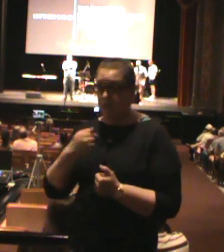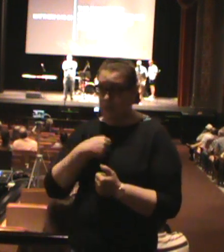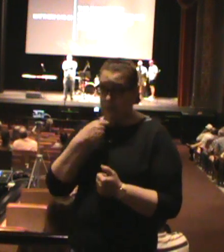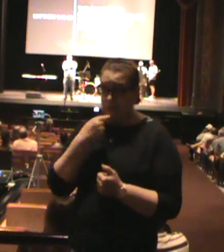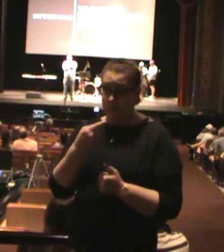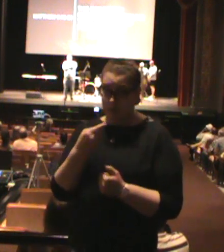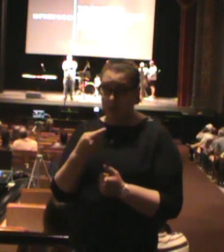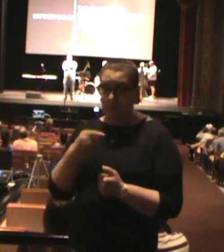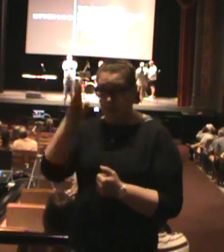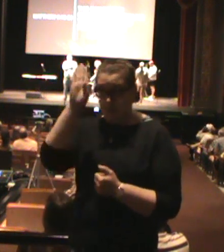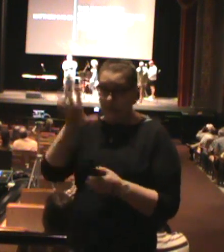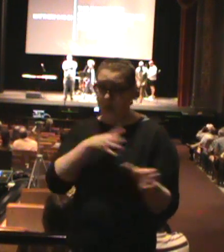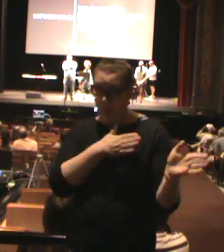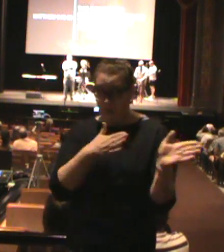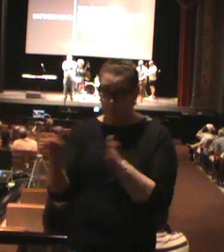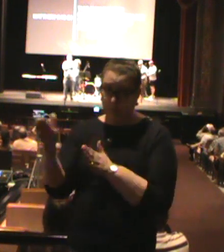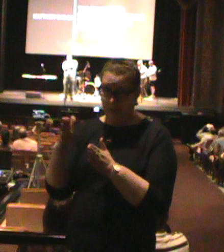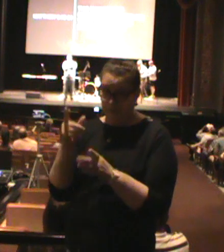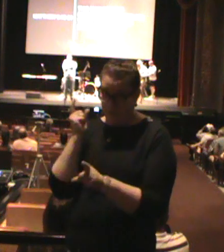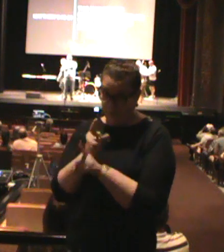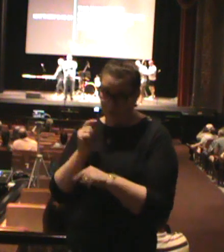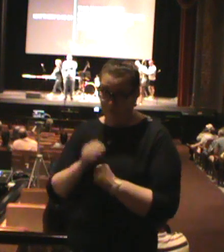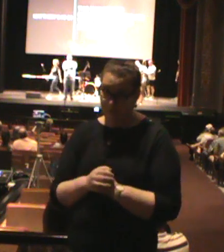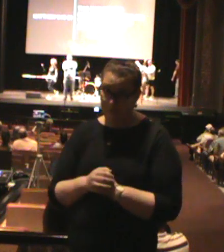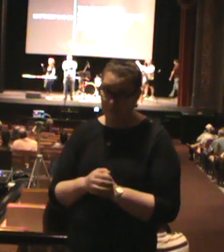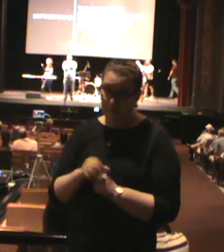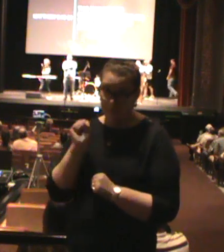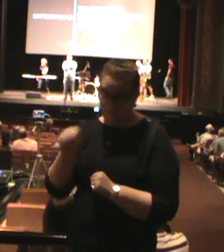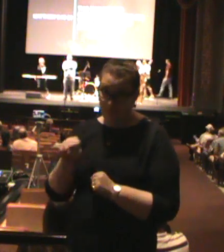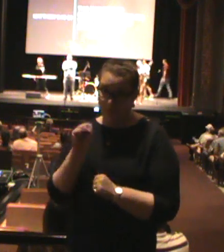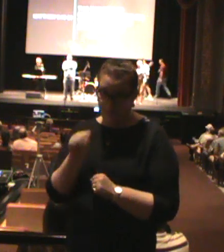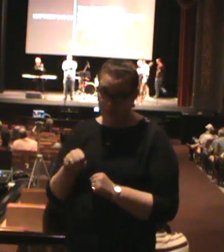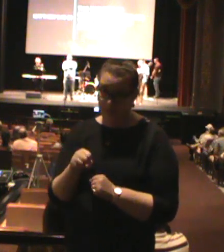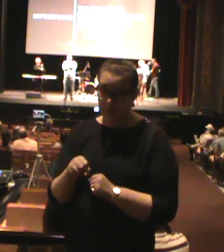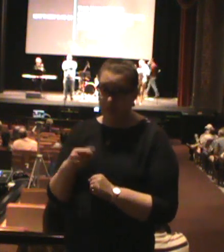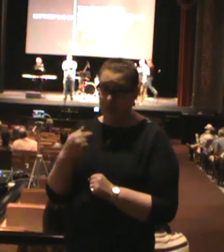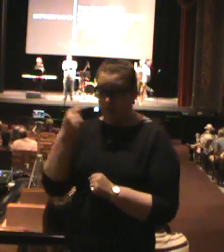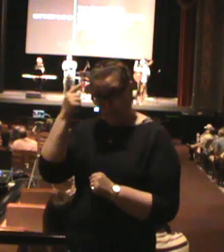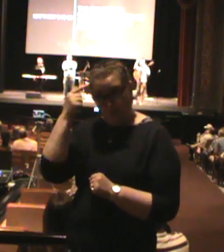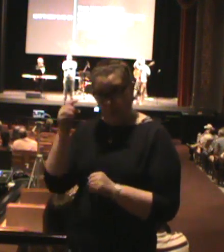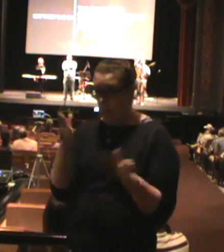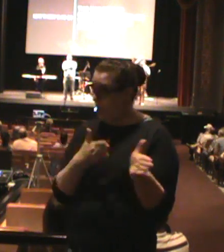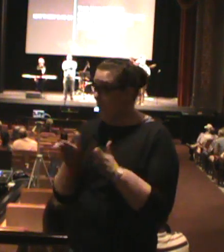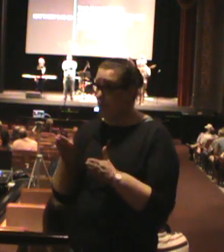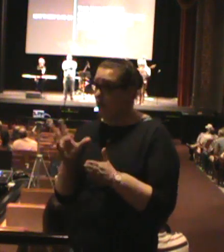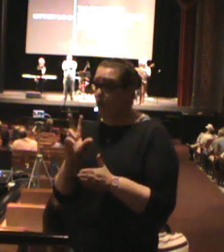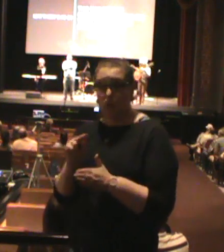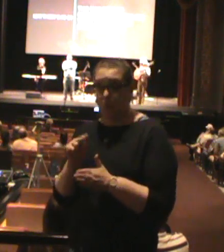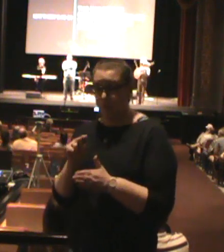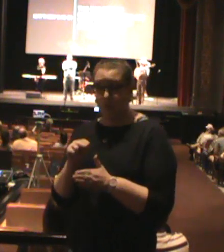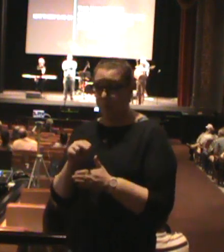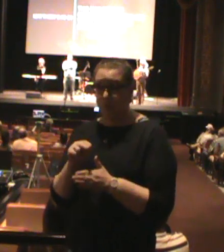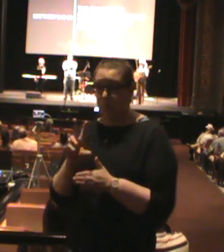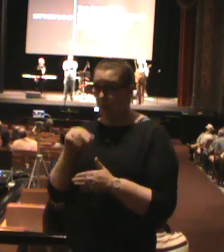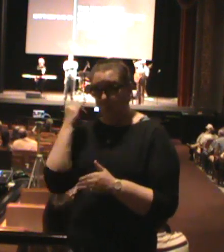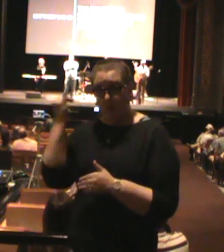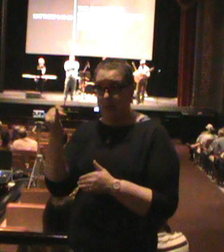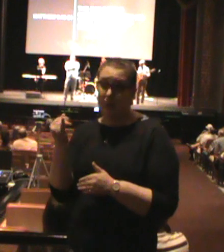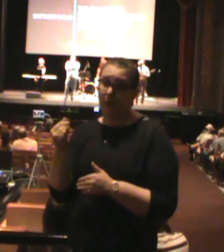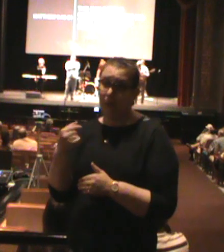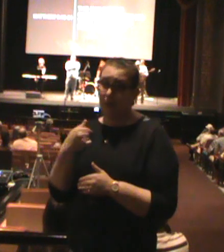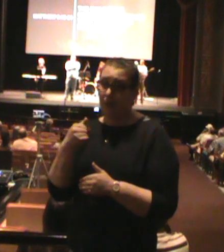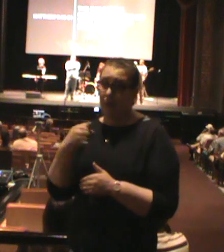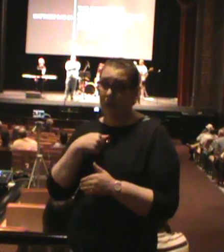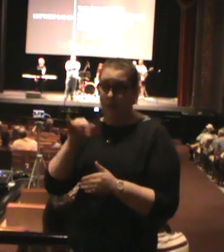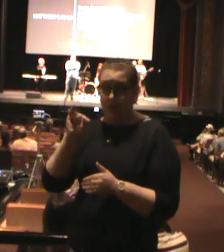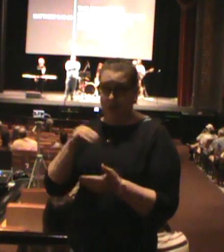that God has a plan, didn't I? Did I know the plan? I had no clue. Matter of fact, I just found out